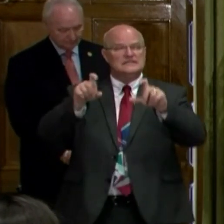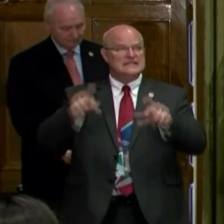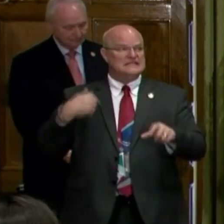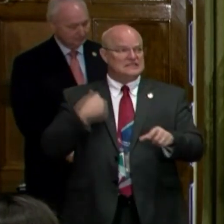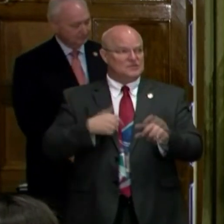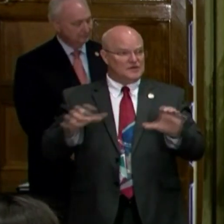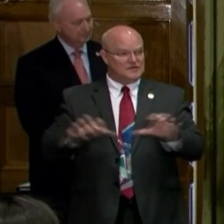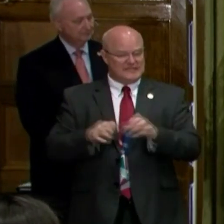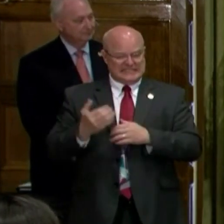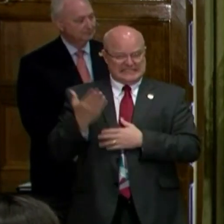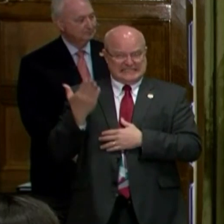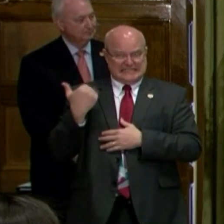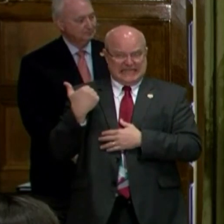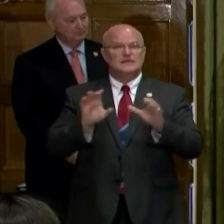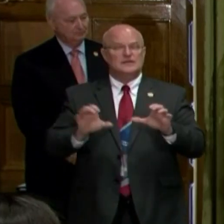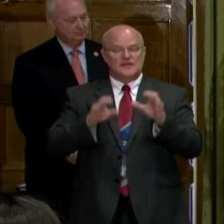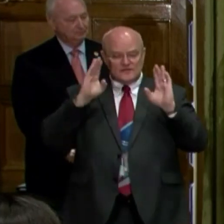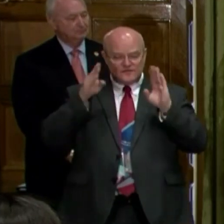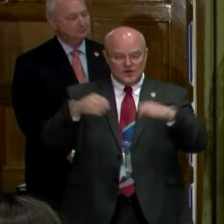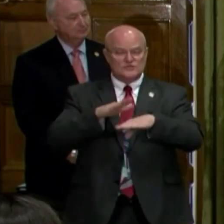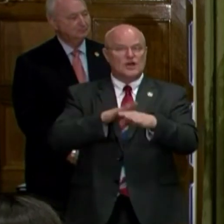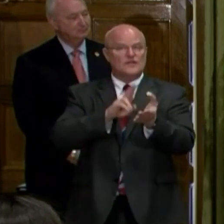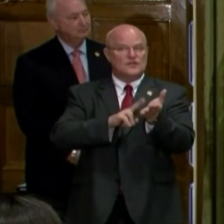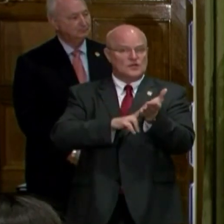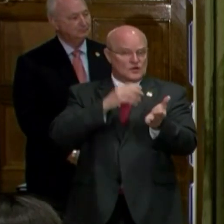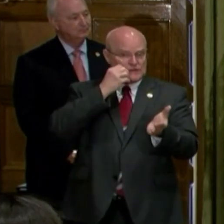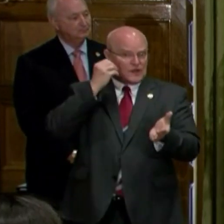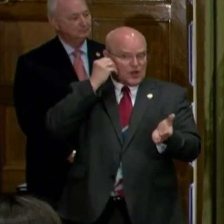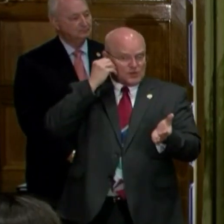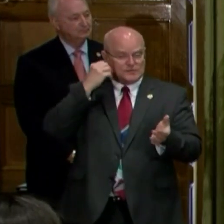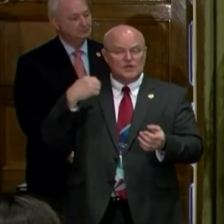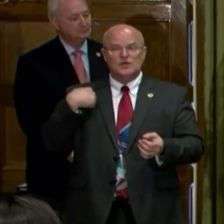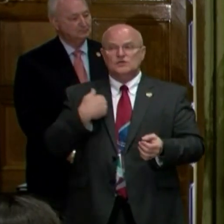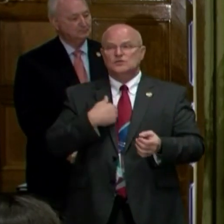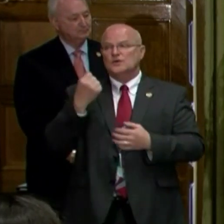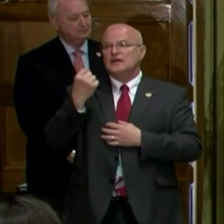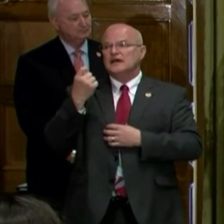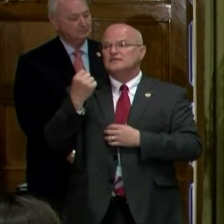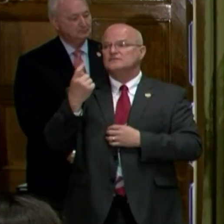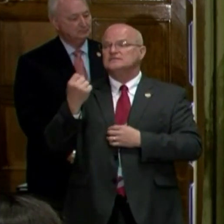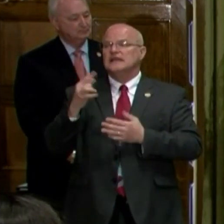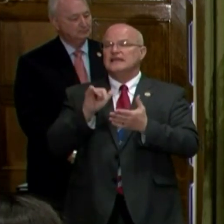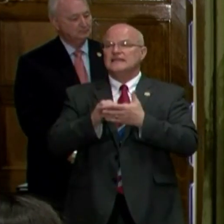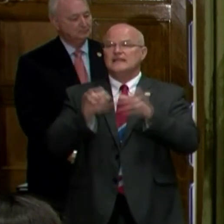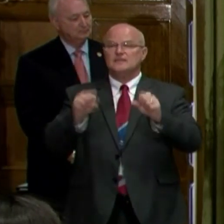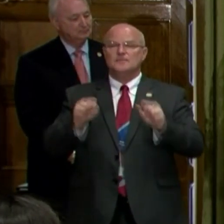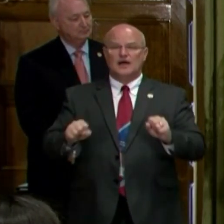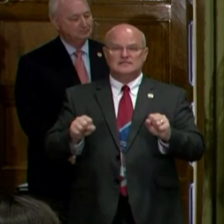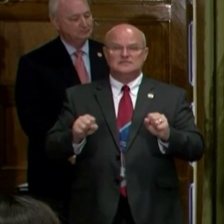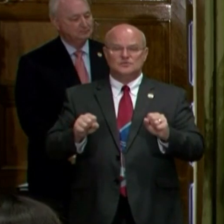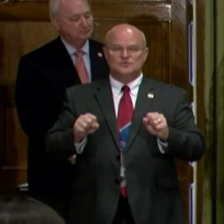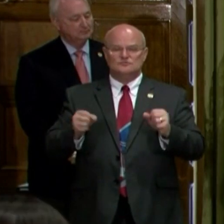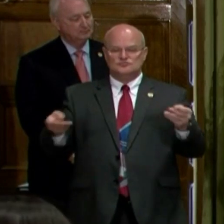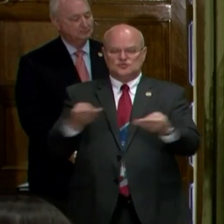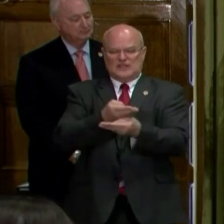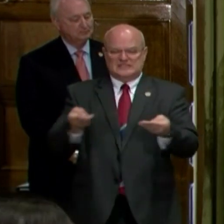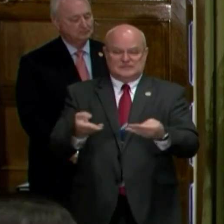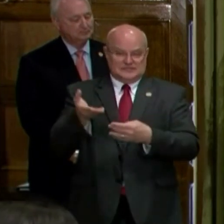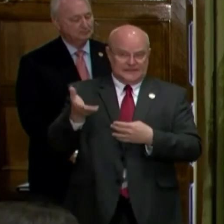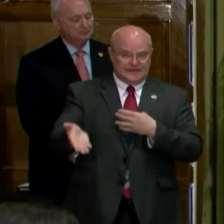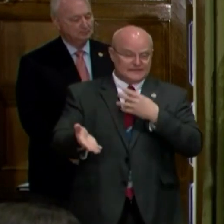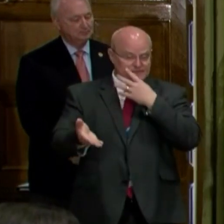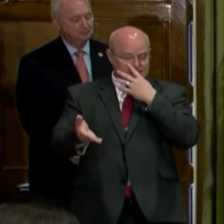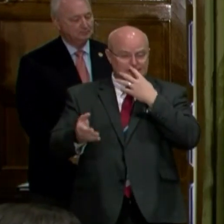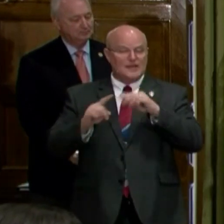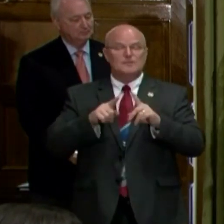that we've done in the last 20 on those nursing homes, and so we understand the possible chains of transmission there,